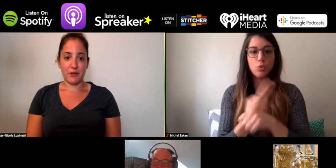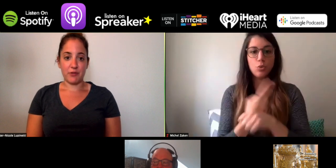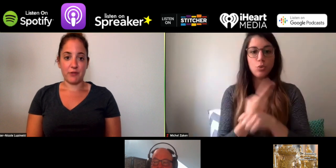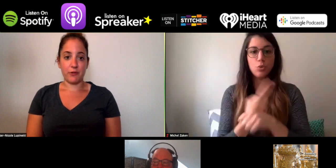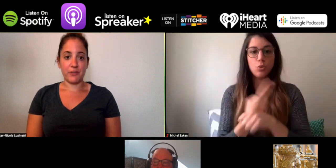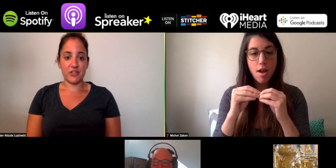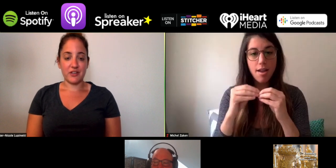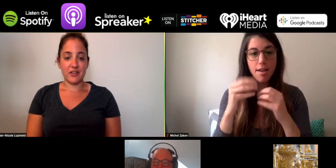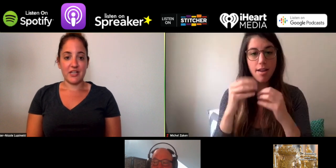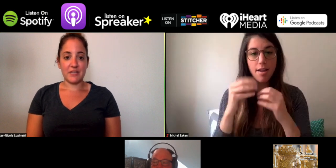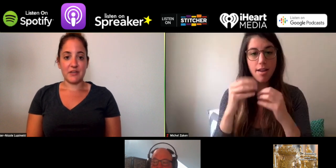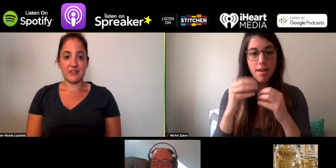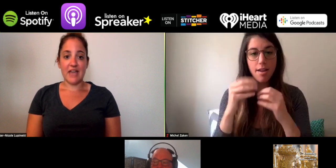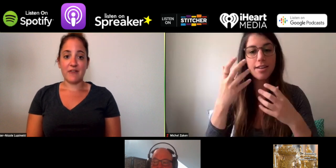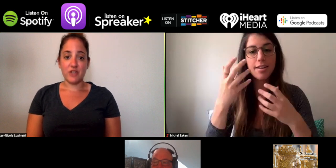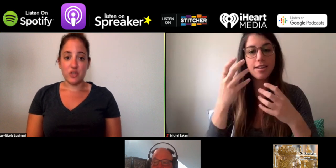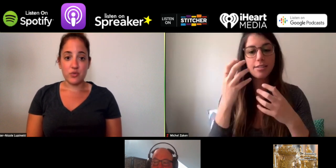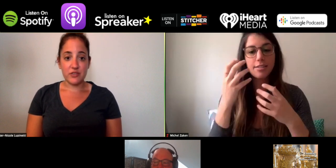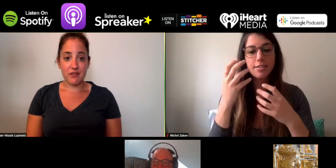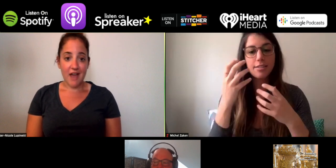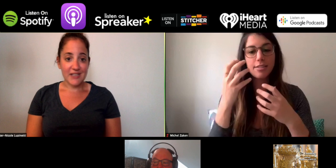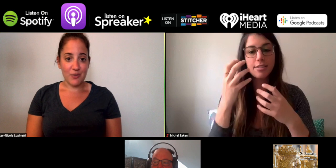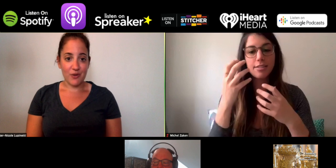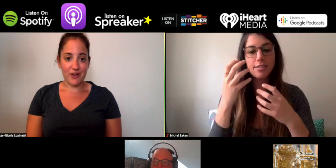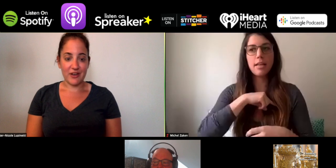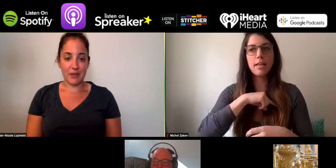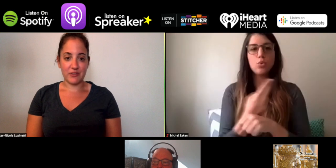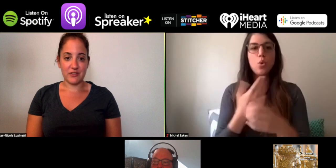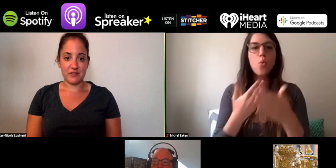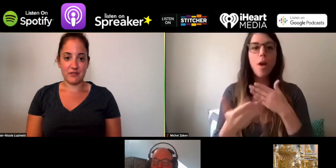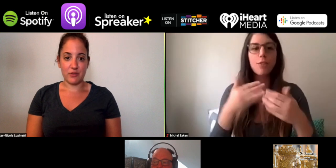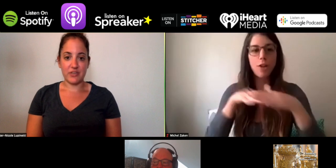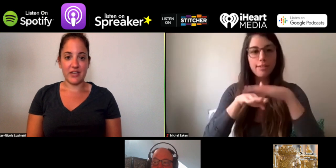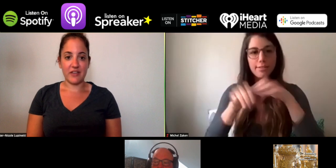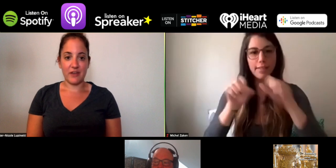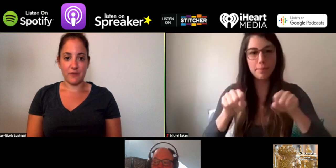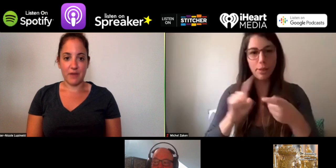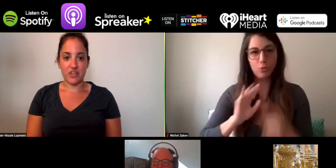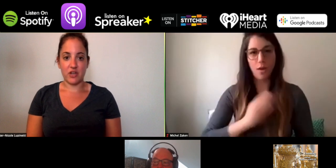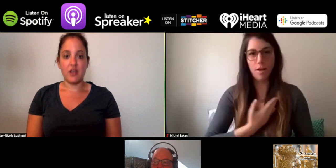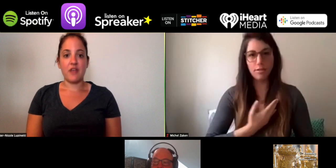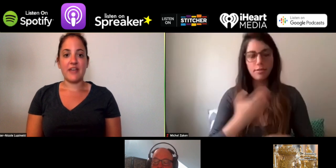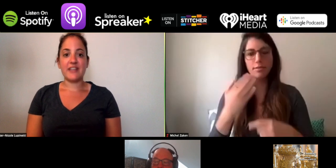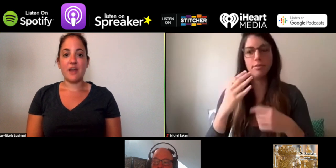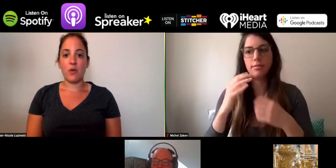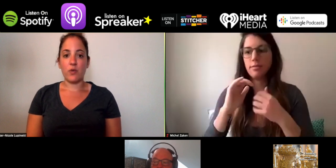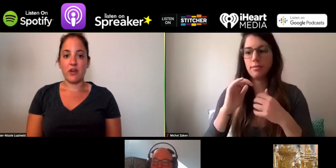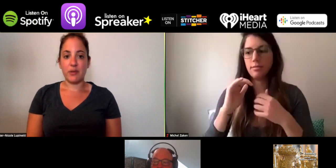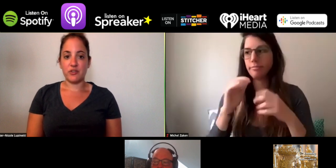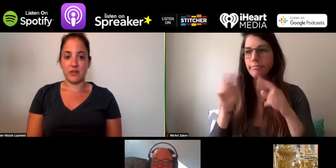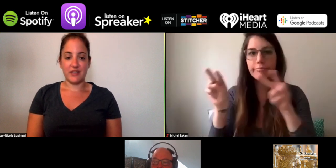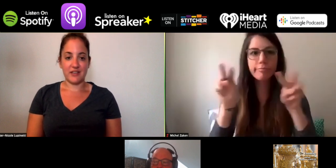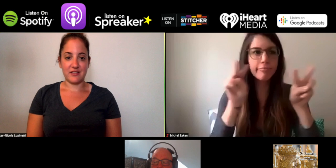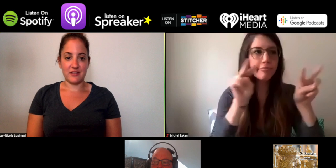much better peripheral vision is because they have to use their eyes more and able to, you know, take in that information. That's how we